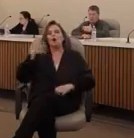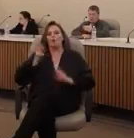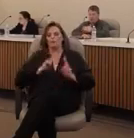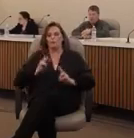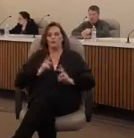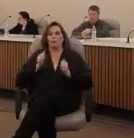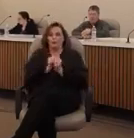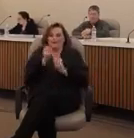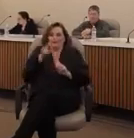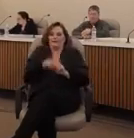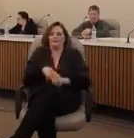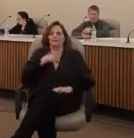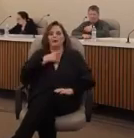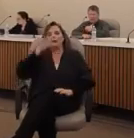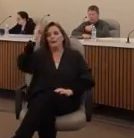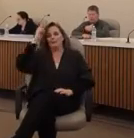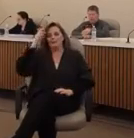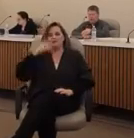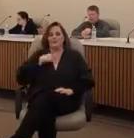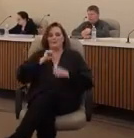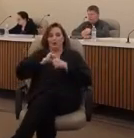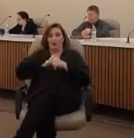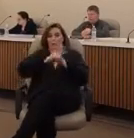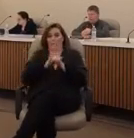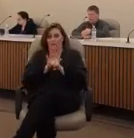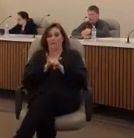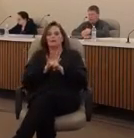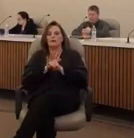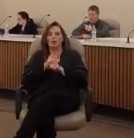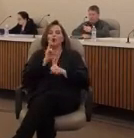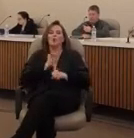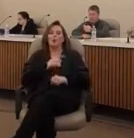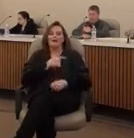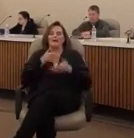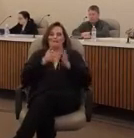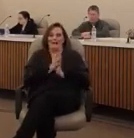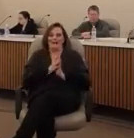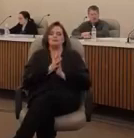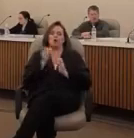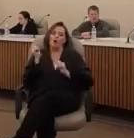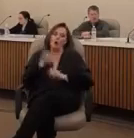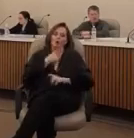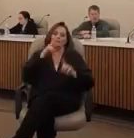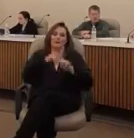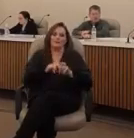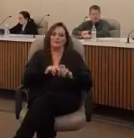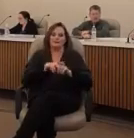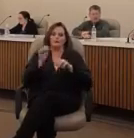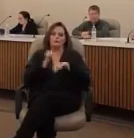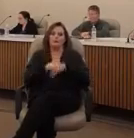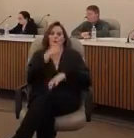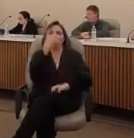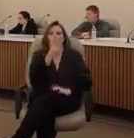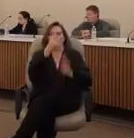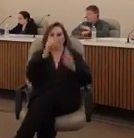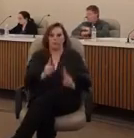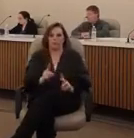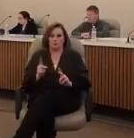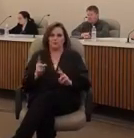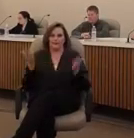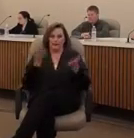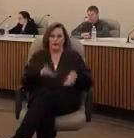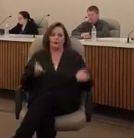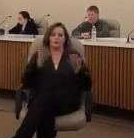application, but again, because of the COVID response, we asked all of the applicants to only have a single person present.